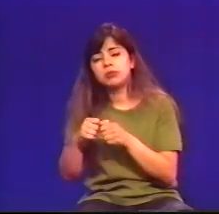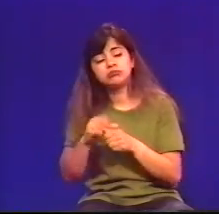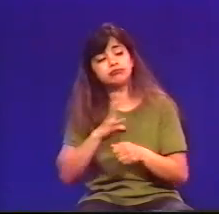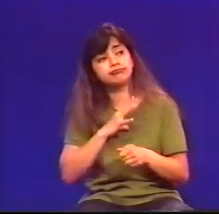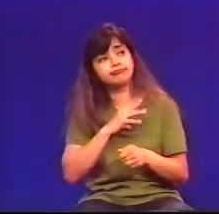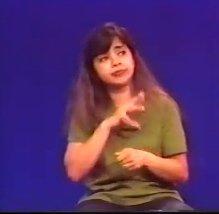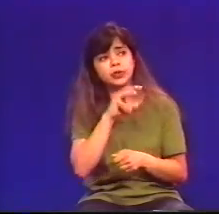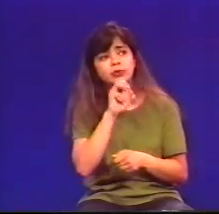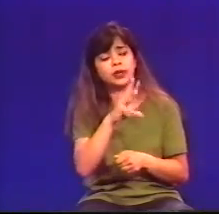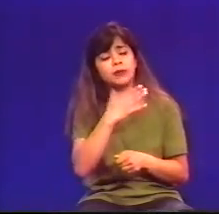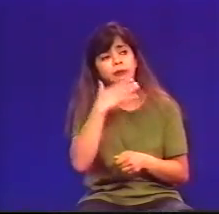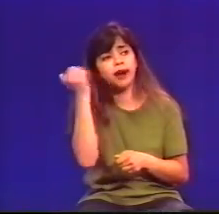convenient.